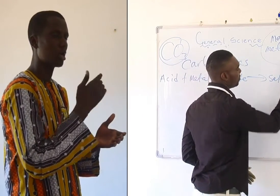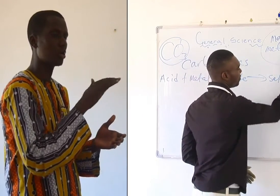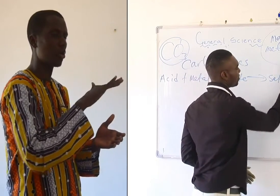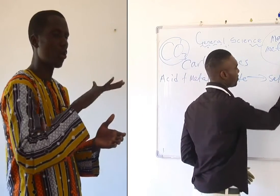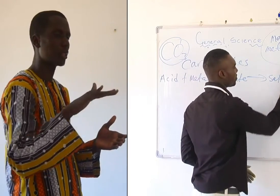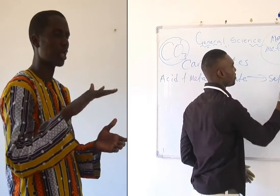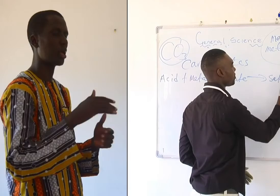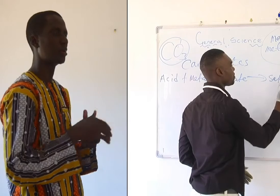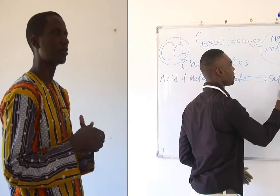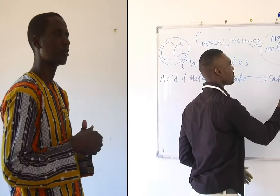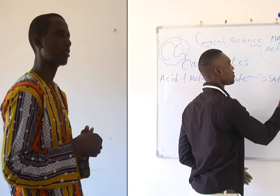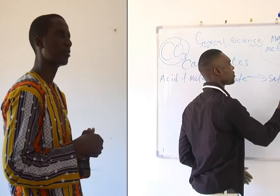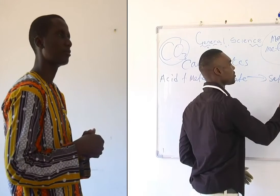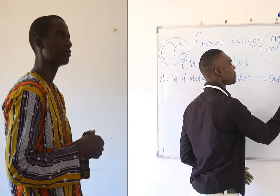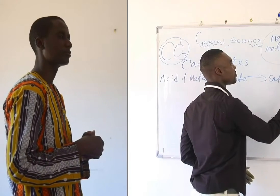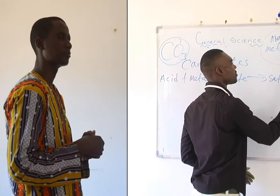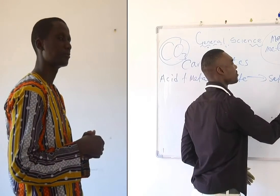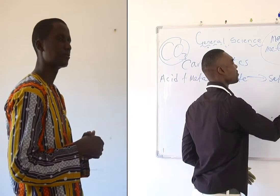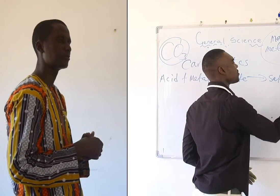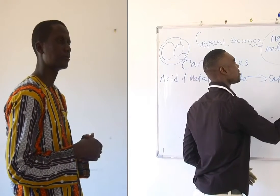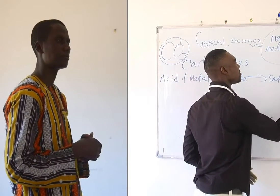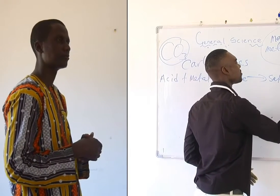water,